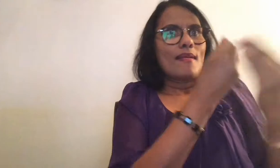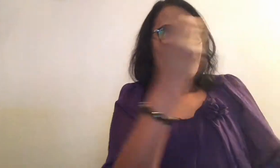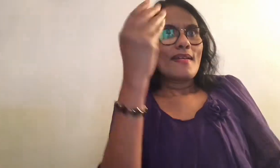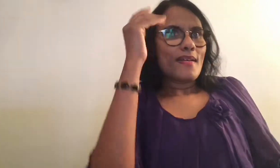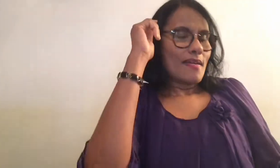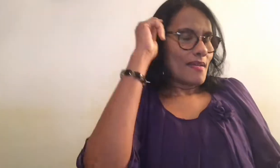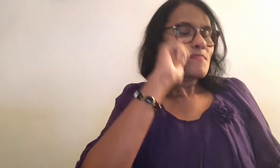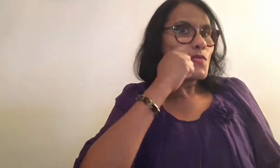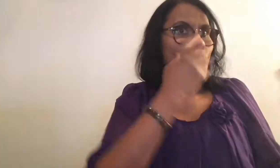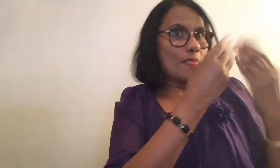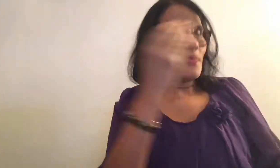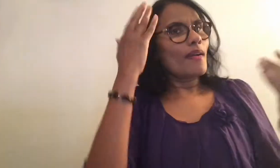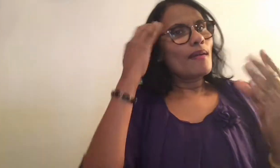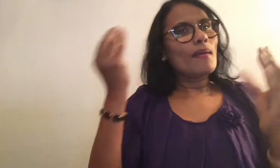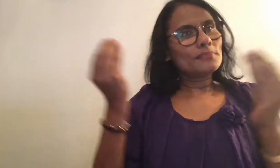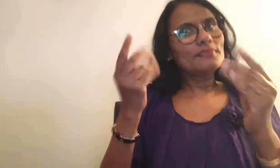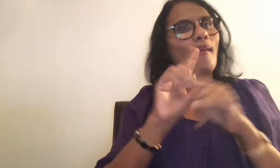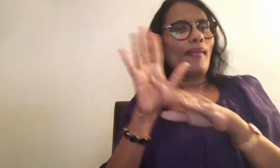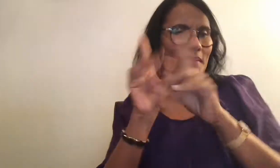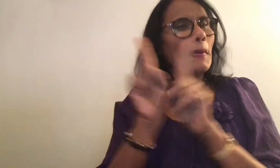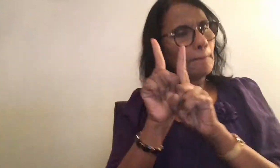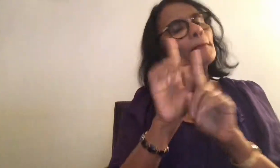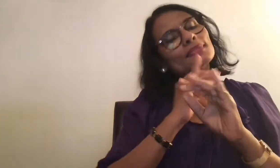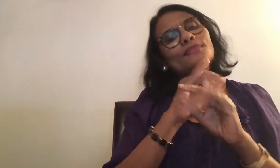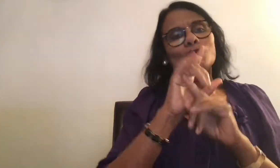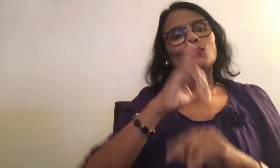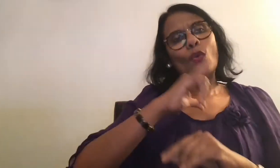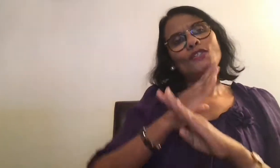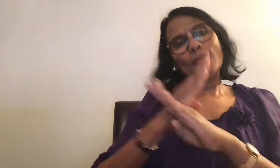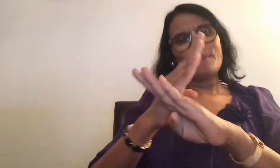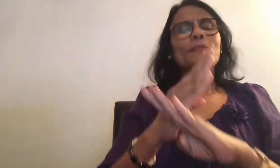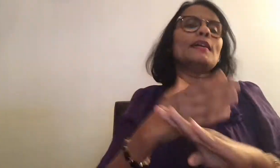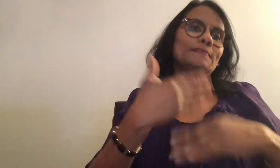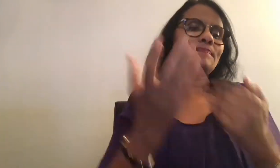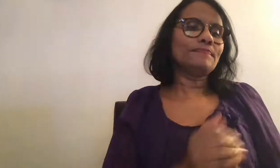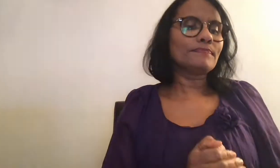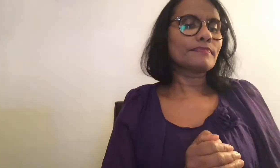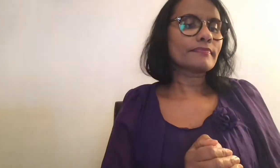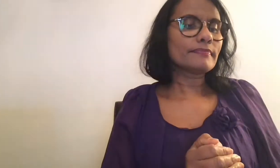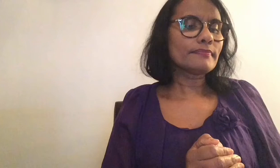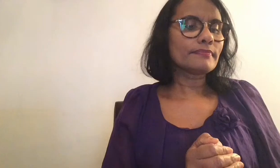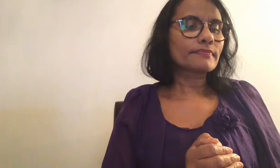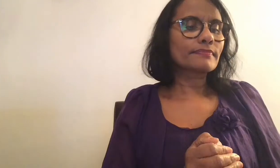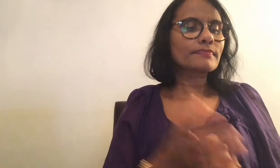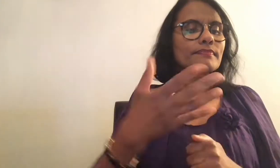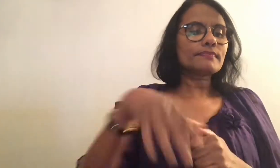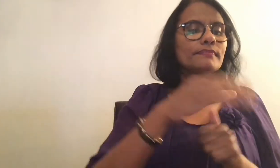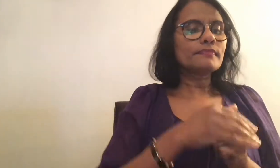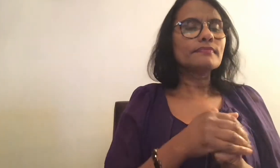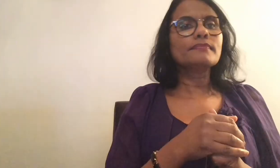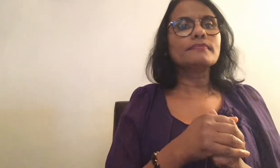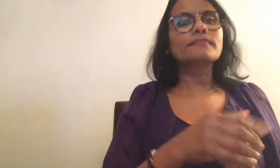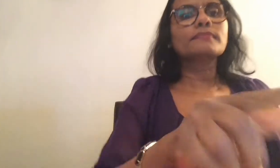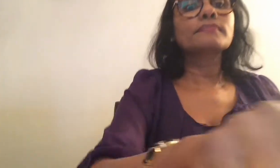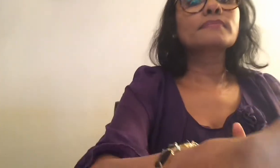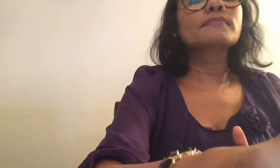Thanksgiving. But for these next few days, try to have her take it easy as much as we can. Of course. She seems to be improving on the antibiotics and stuff, so continue